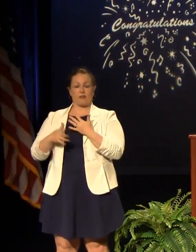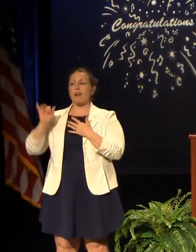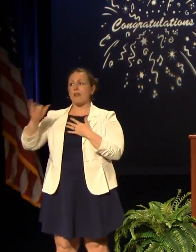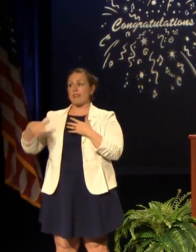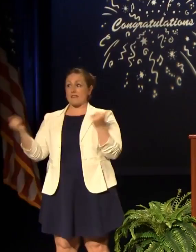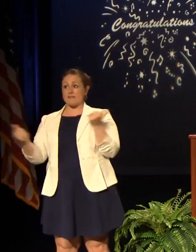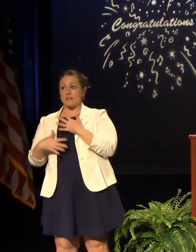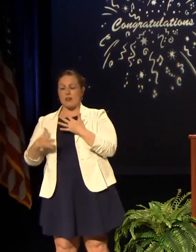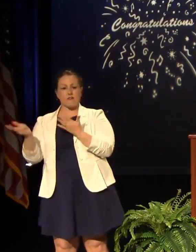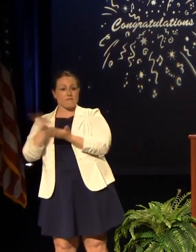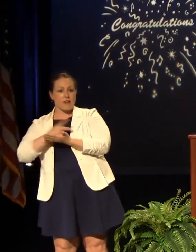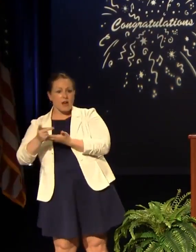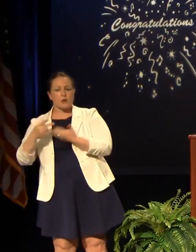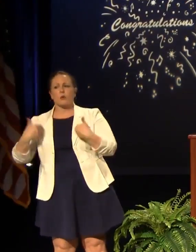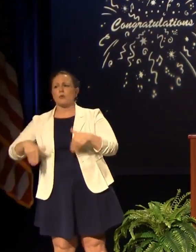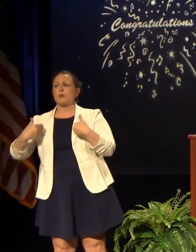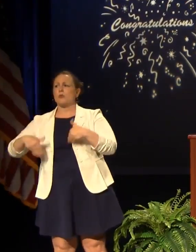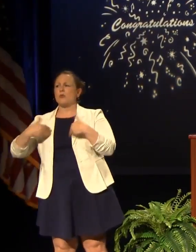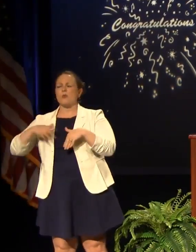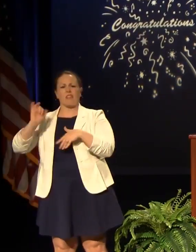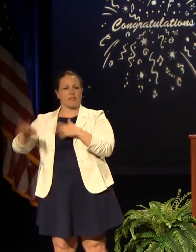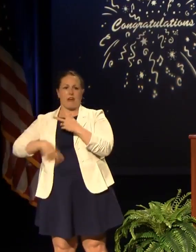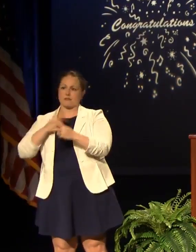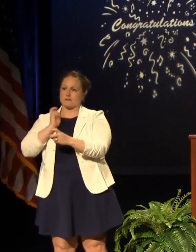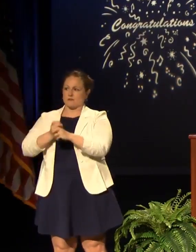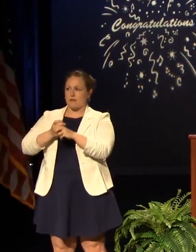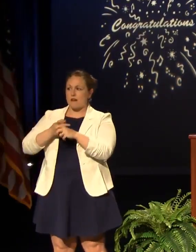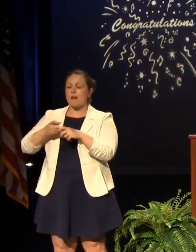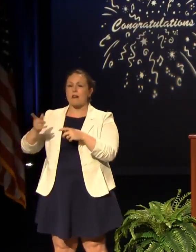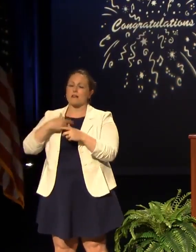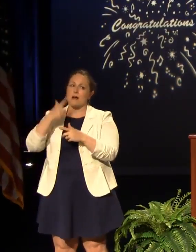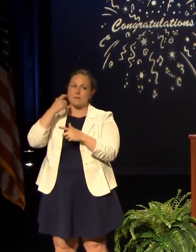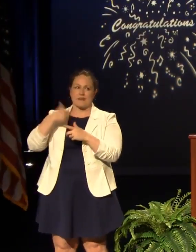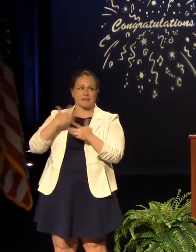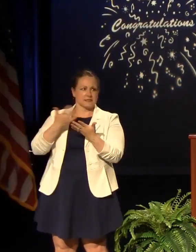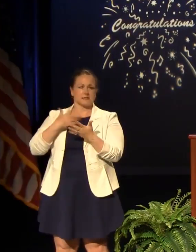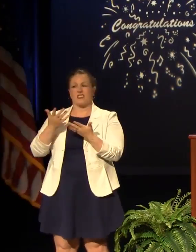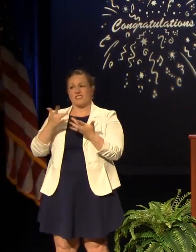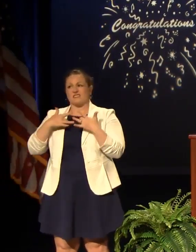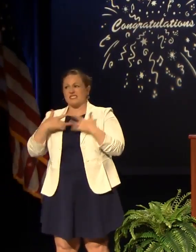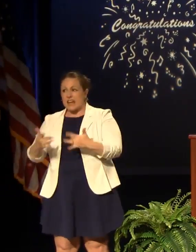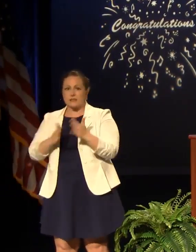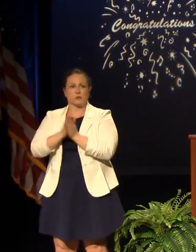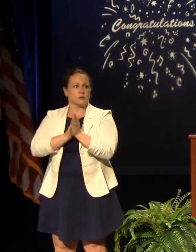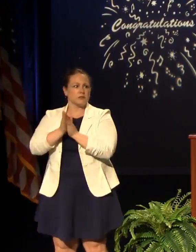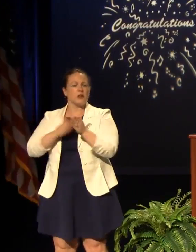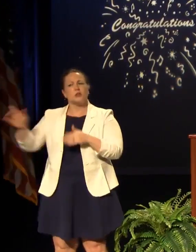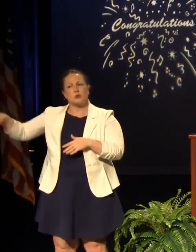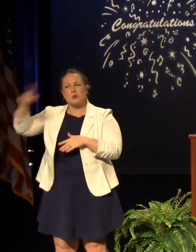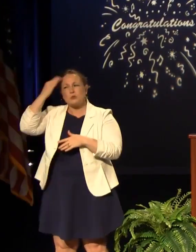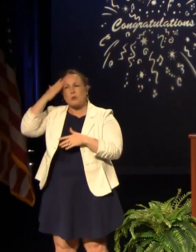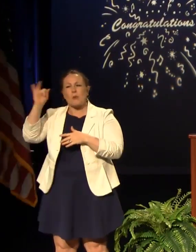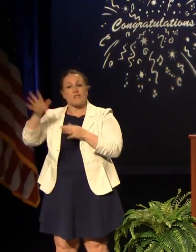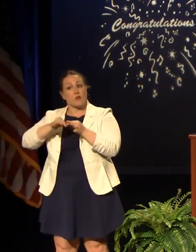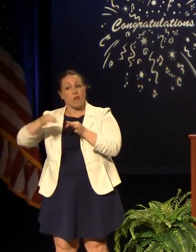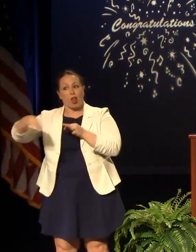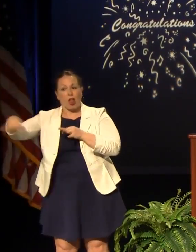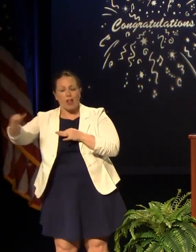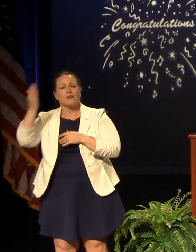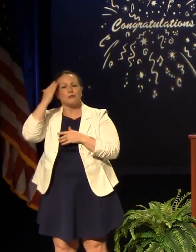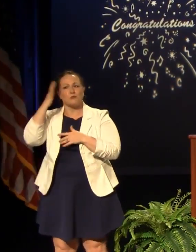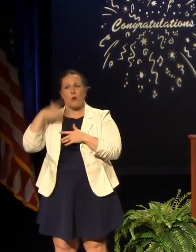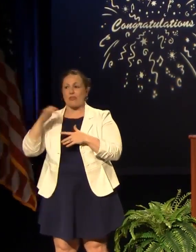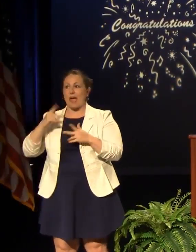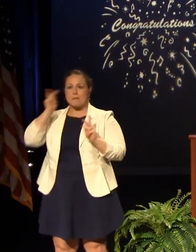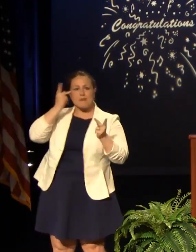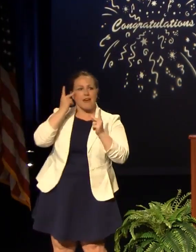deceptively motivating. All my fellow procrastinators know exactly what I'm talking about. That sudden burst of panicked energy and adrenaline